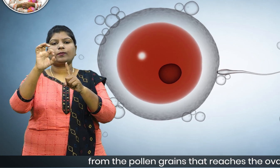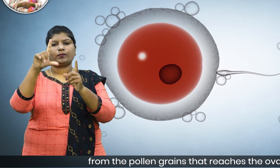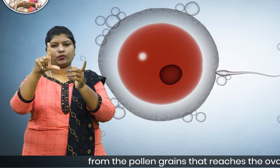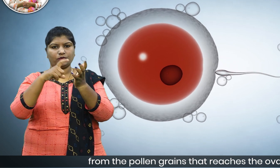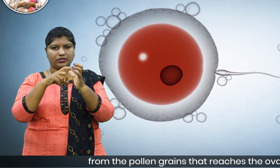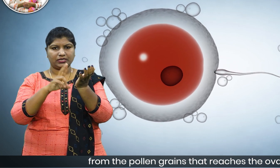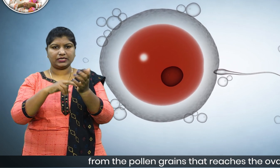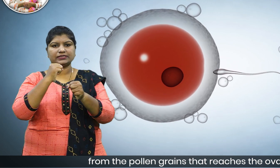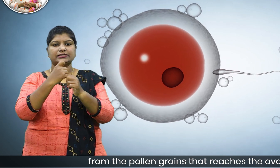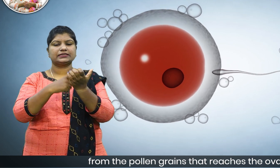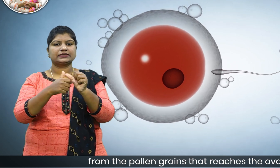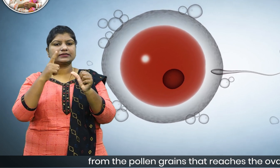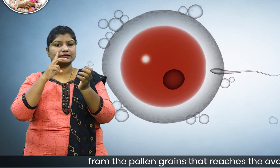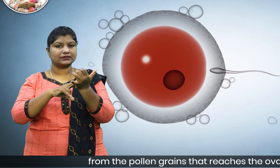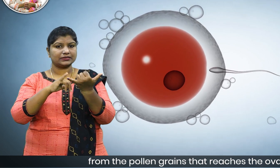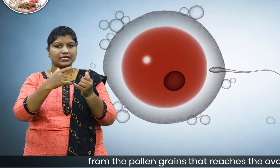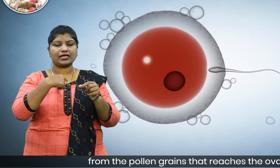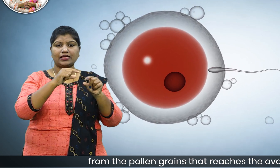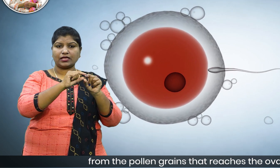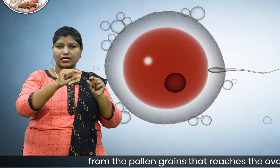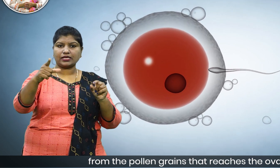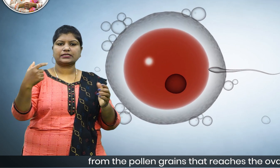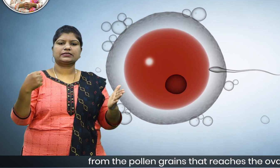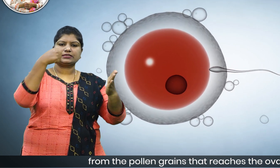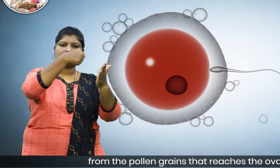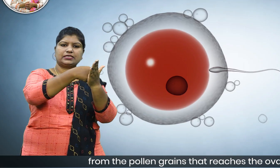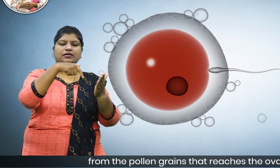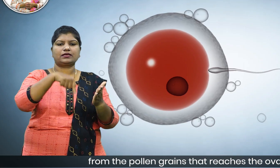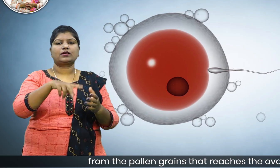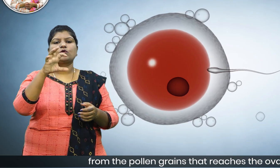grains that reaches the ovary.